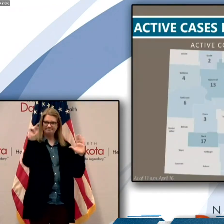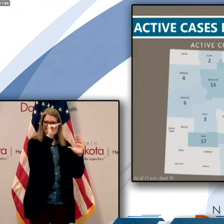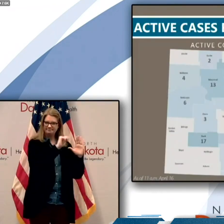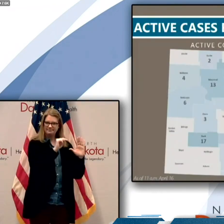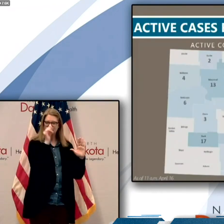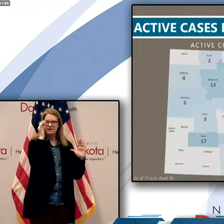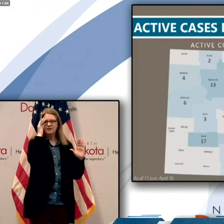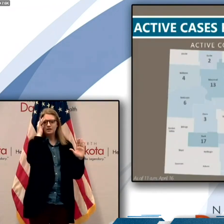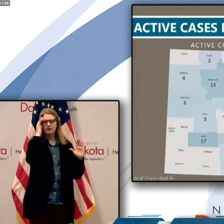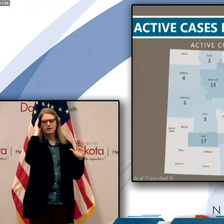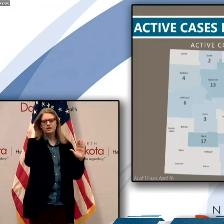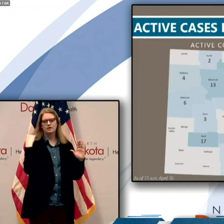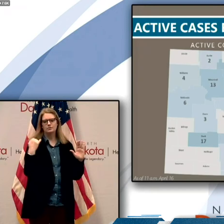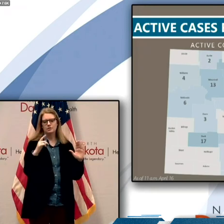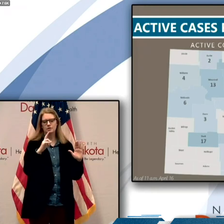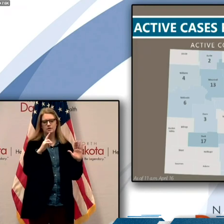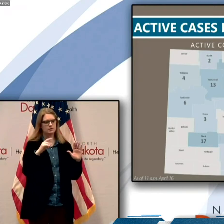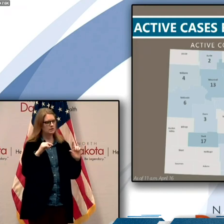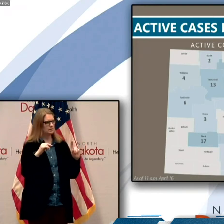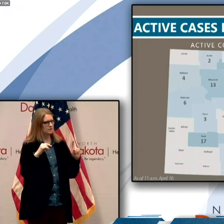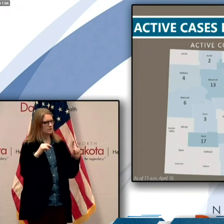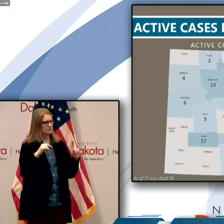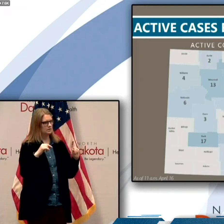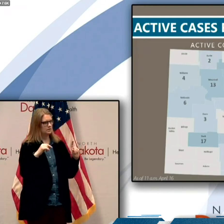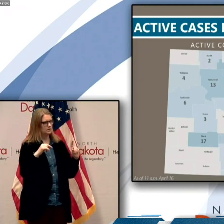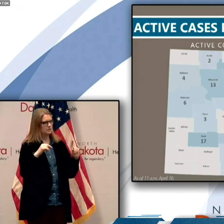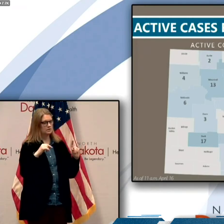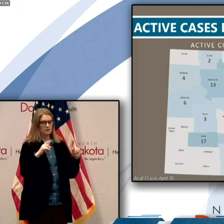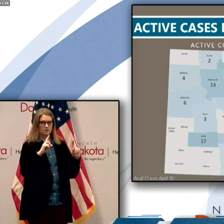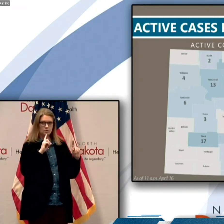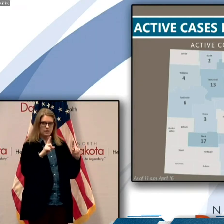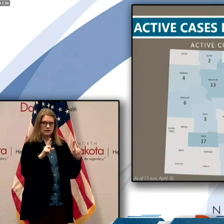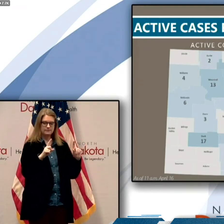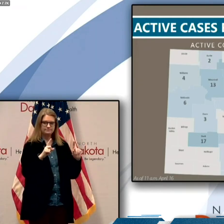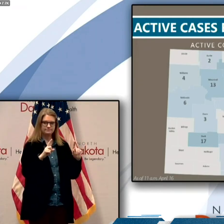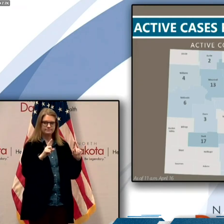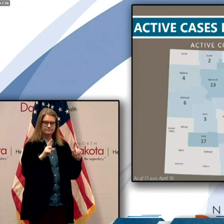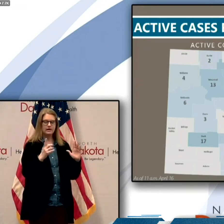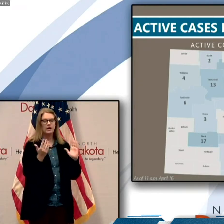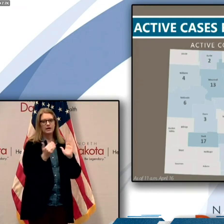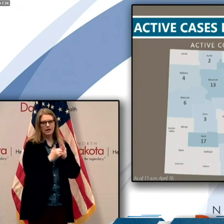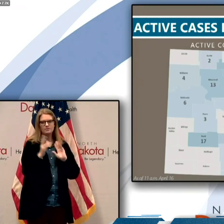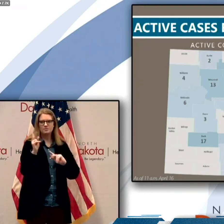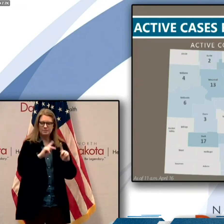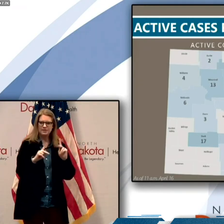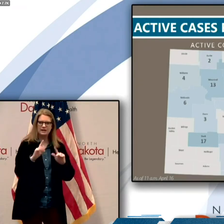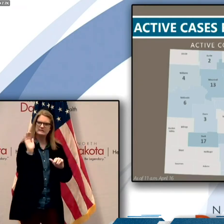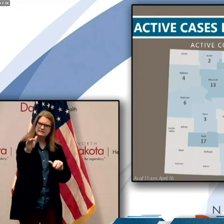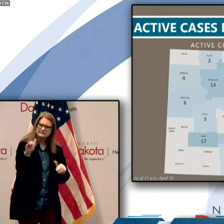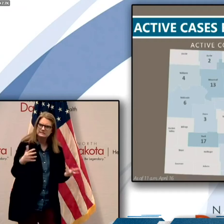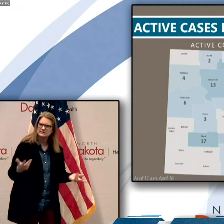wanted to get focused here on the fact, because some people are again saying, hey, we've got